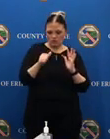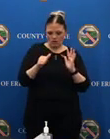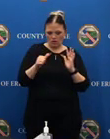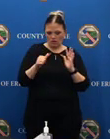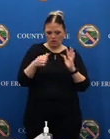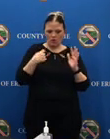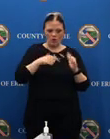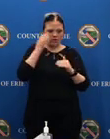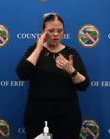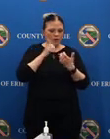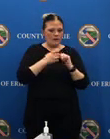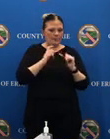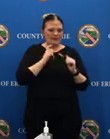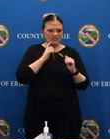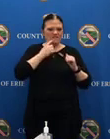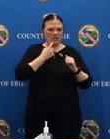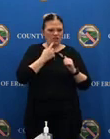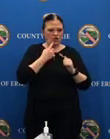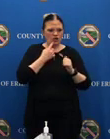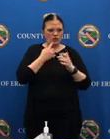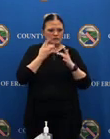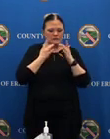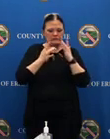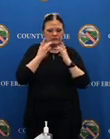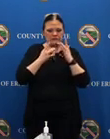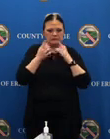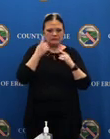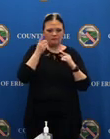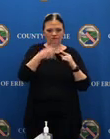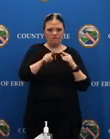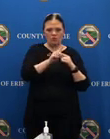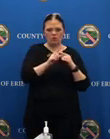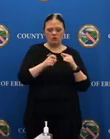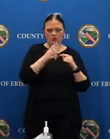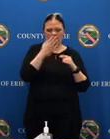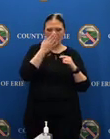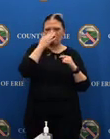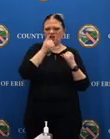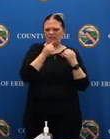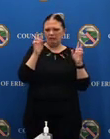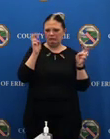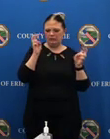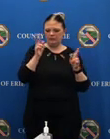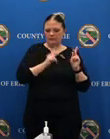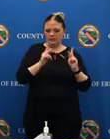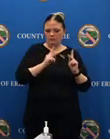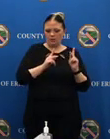paradoxically, we know how severe the shortage is currently for those on the front lines. Do you have any ideas as to